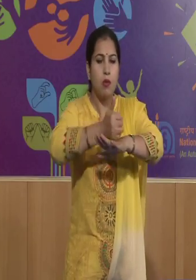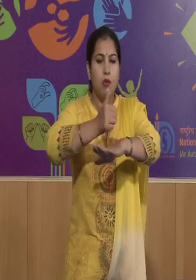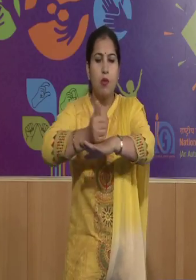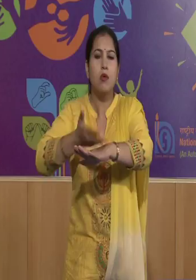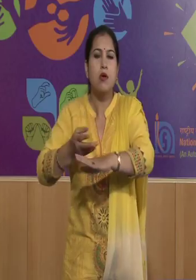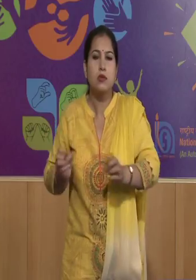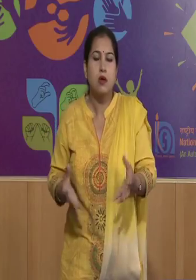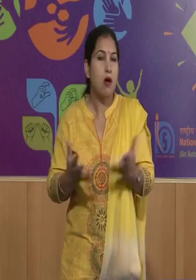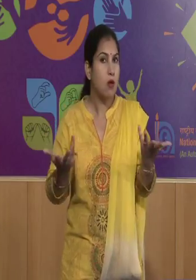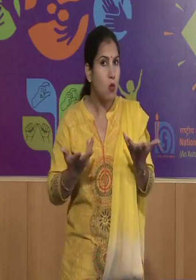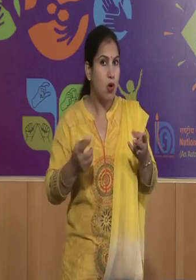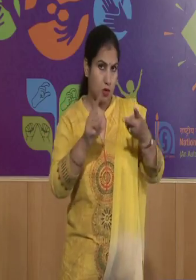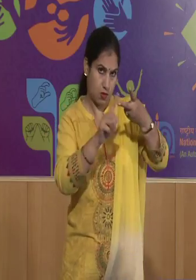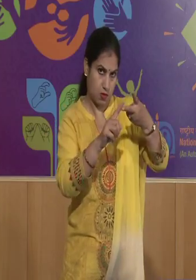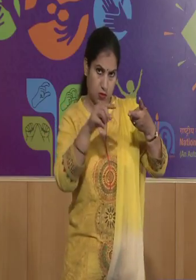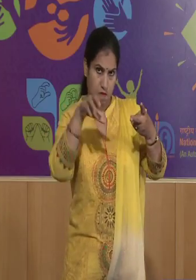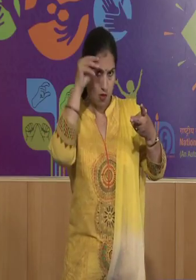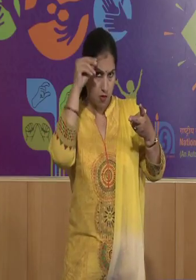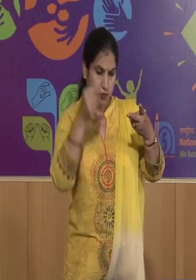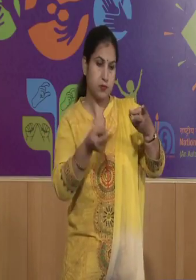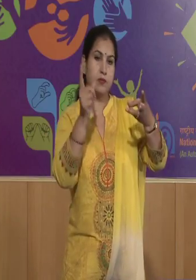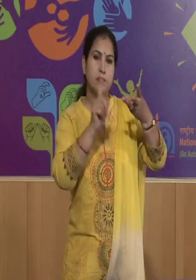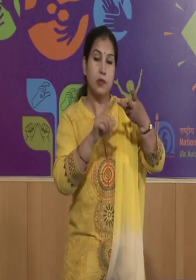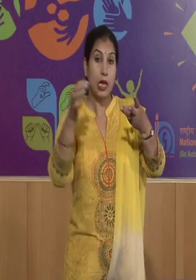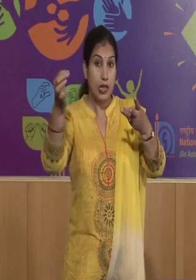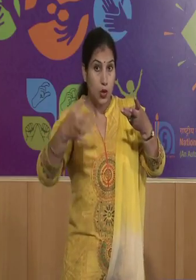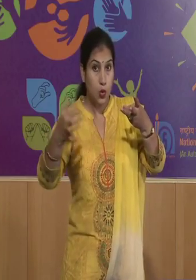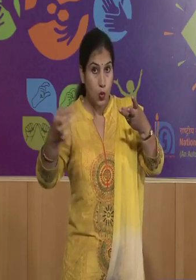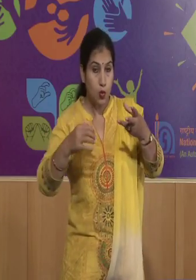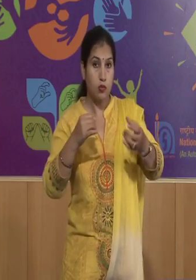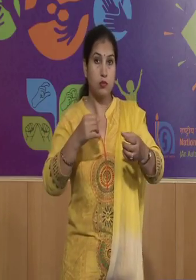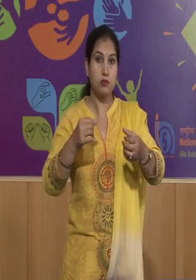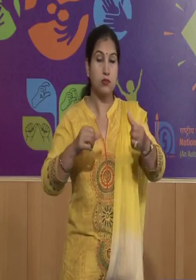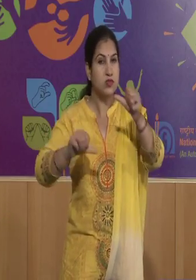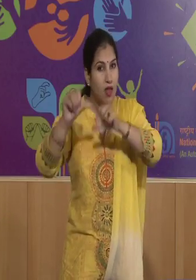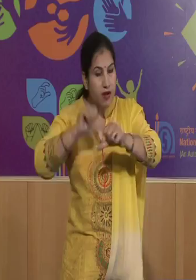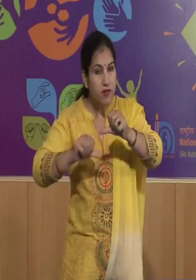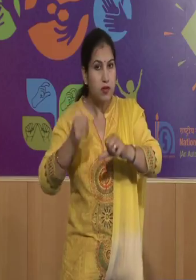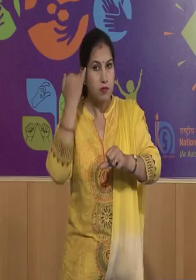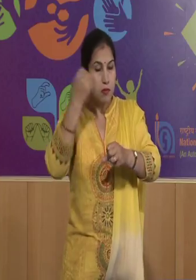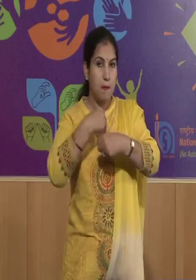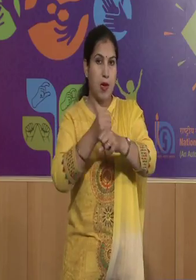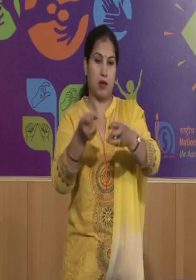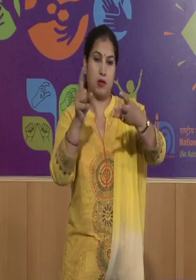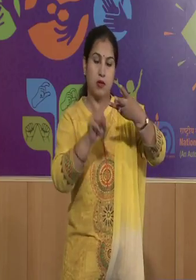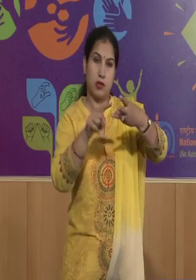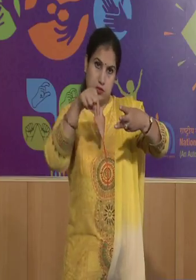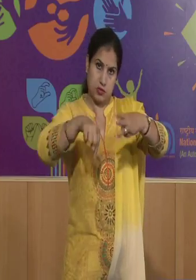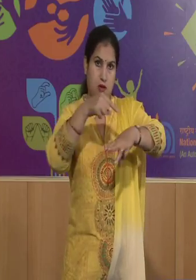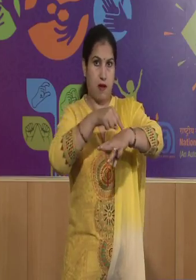Causes of this revolution. New scientific inventions made during the Industrial Revolution.